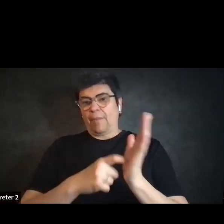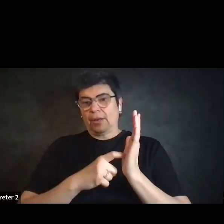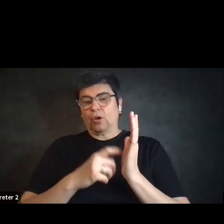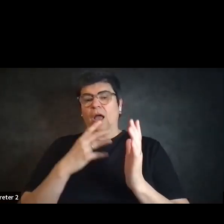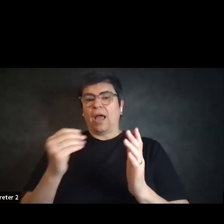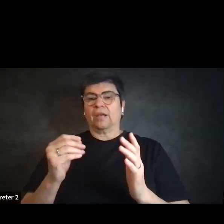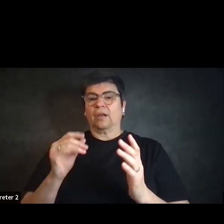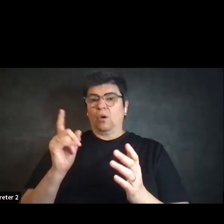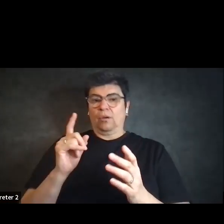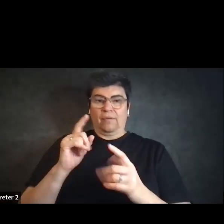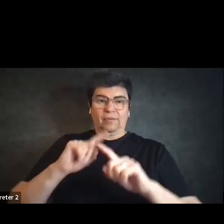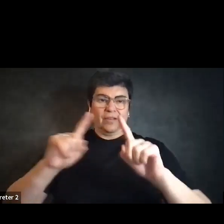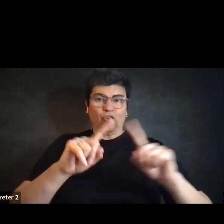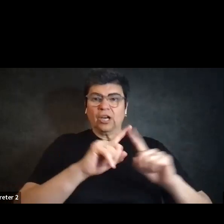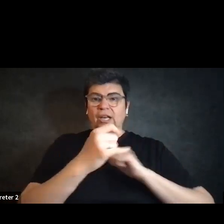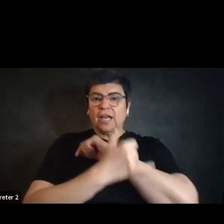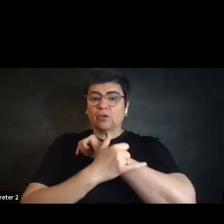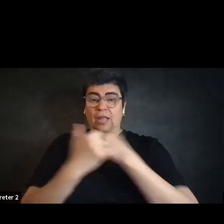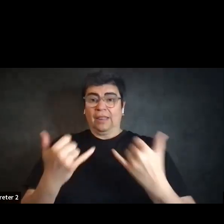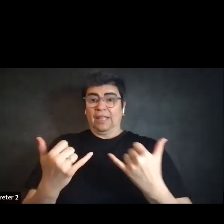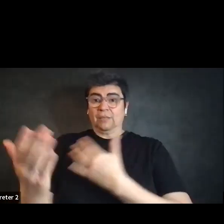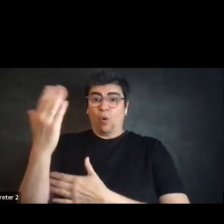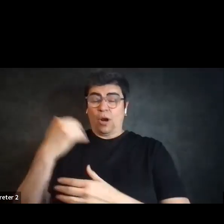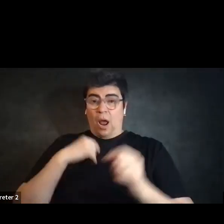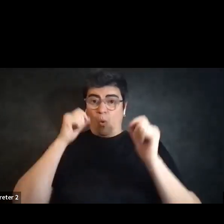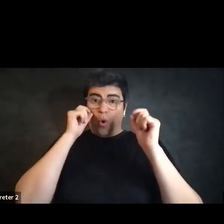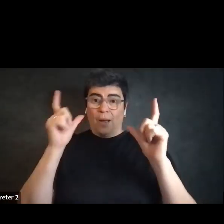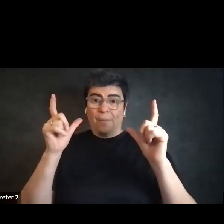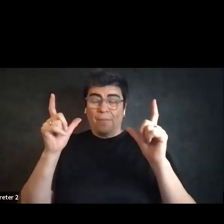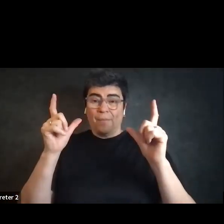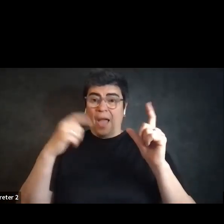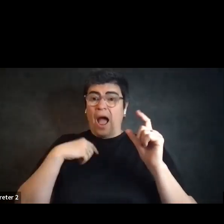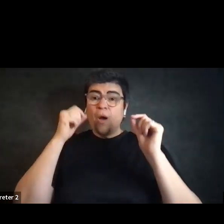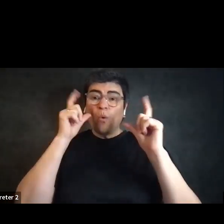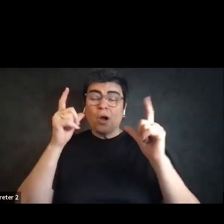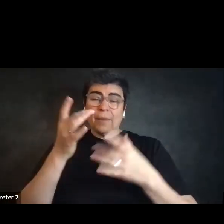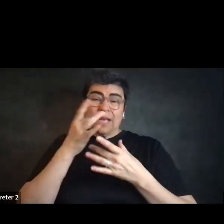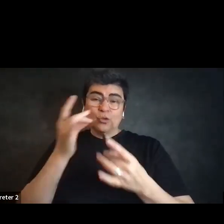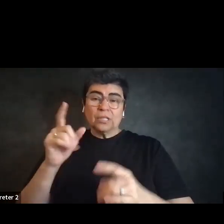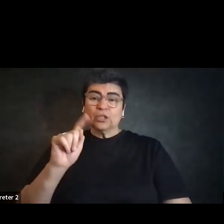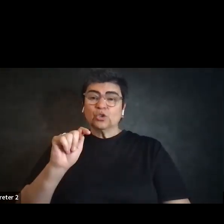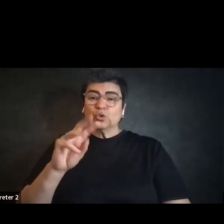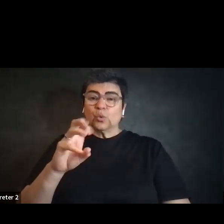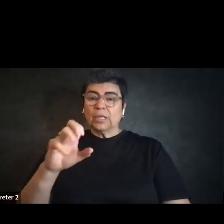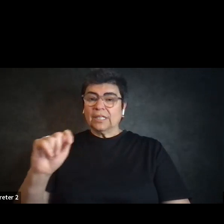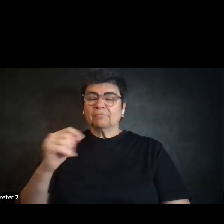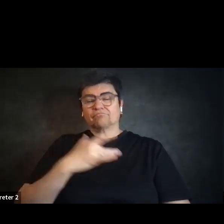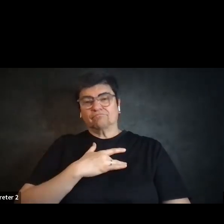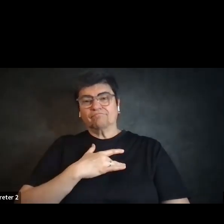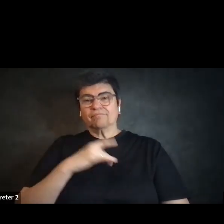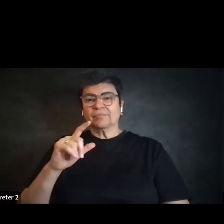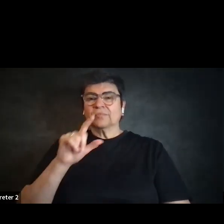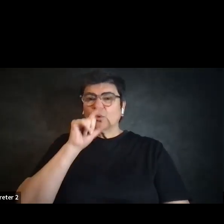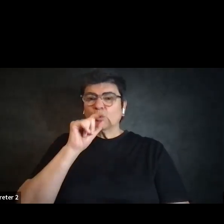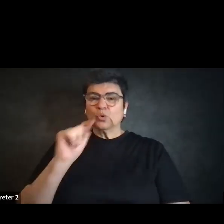various countries. And this morning when I woke up to a very interesting tweet, very heartening tweet,